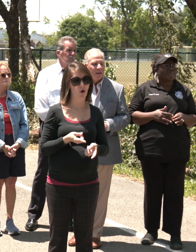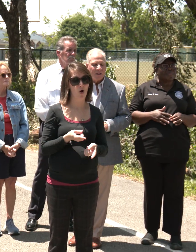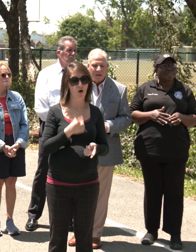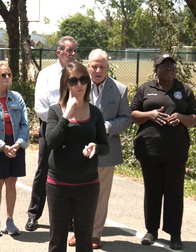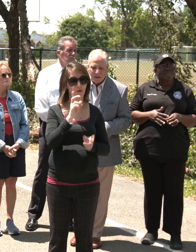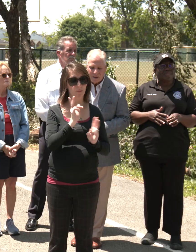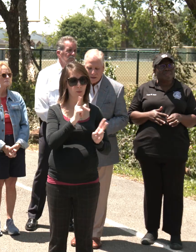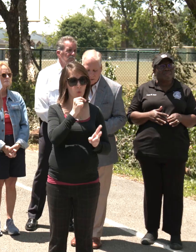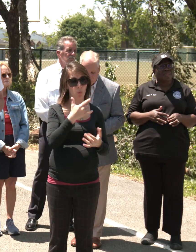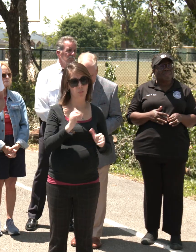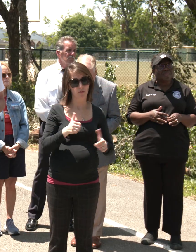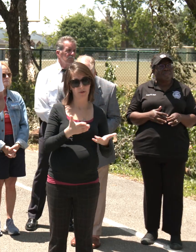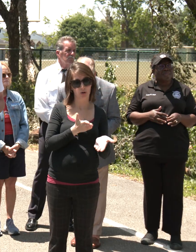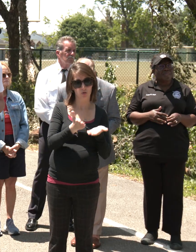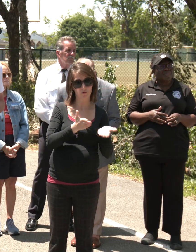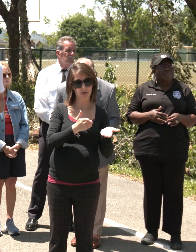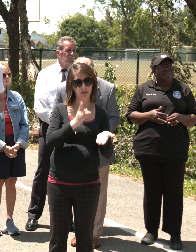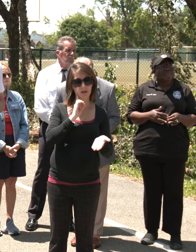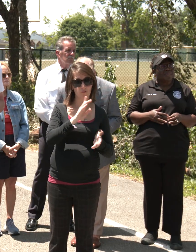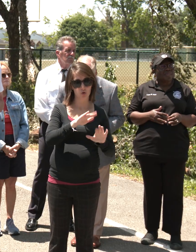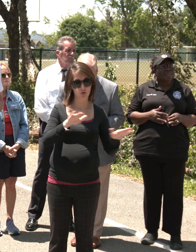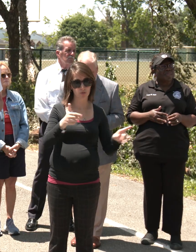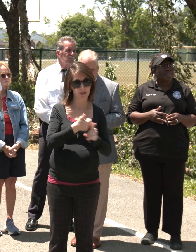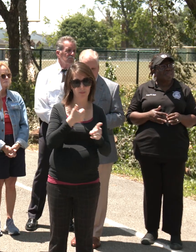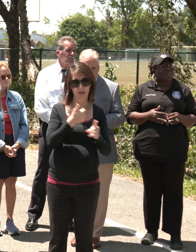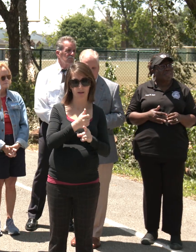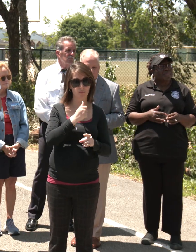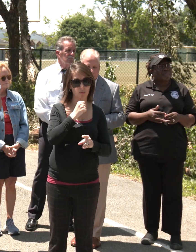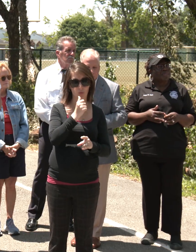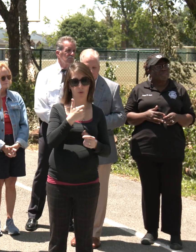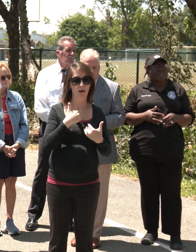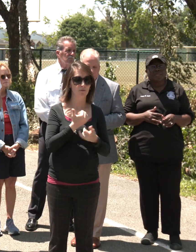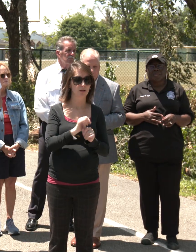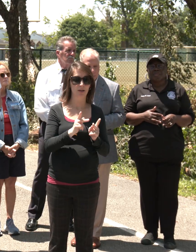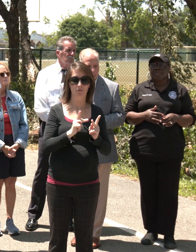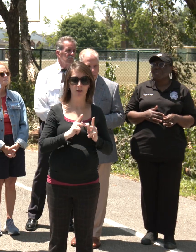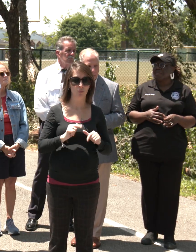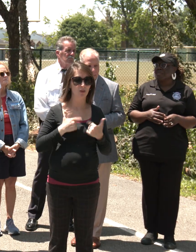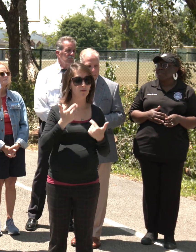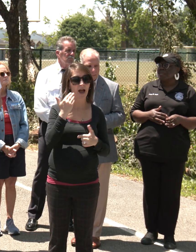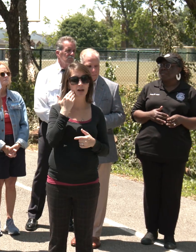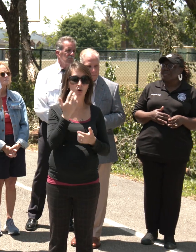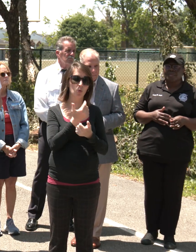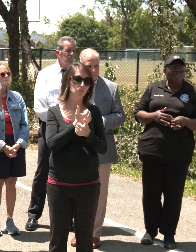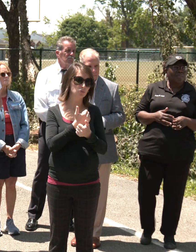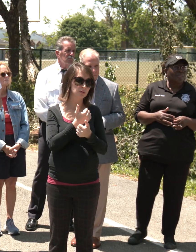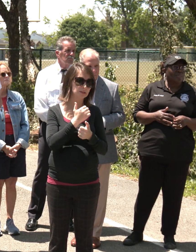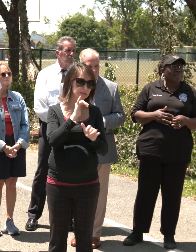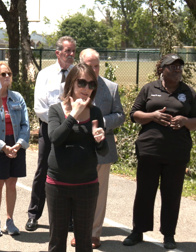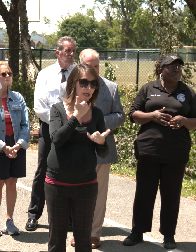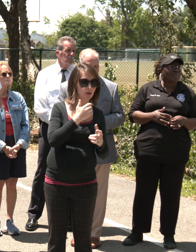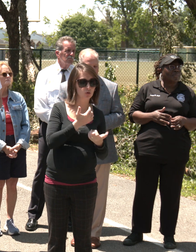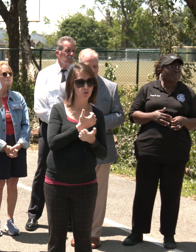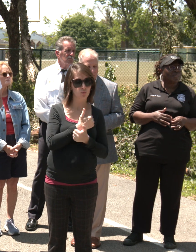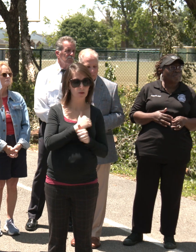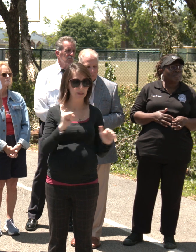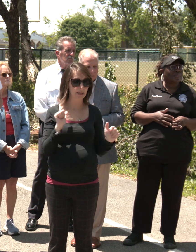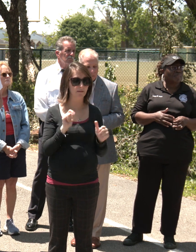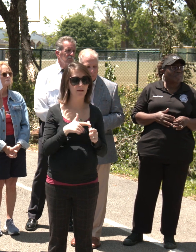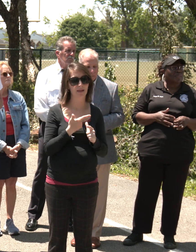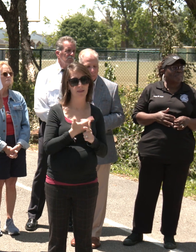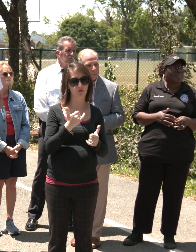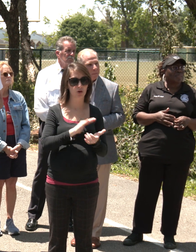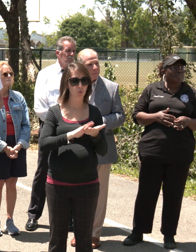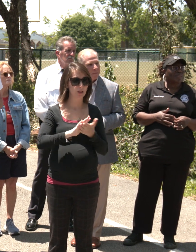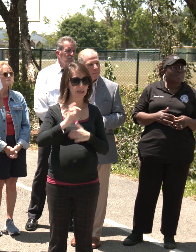that are displaced in these nonprofits? I know there's a lot of dollars going around about disaster relief and cleaning up, but there's a number of kids that are just on